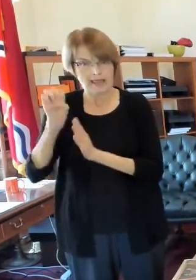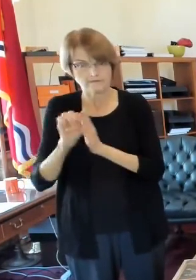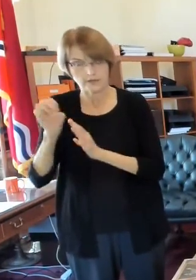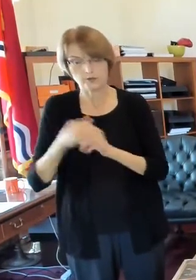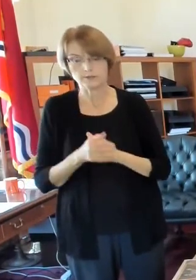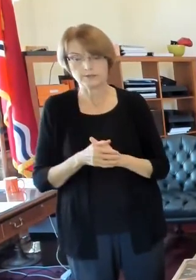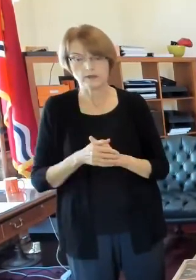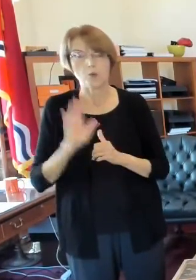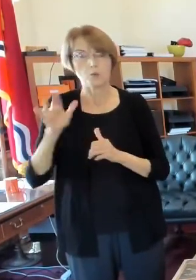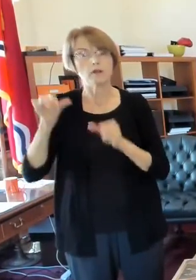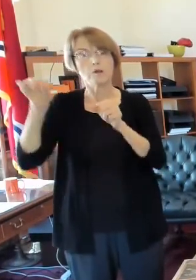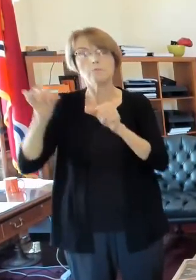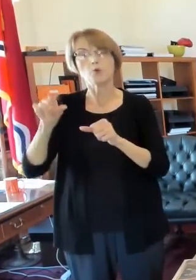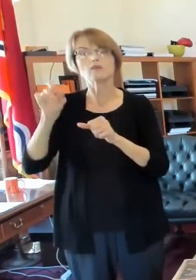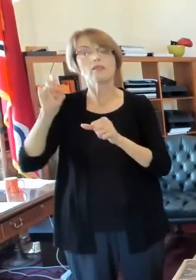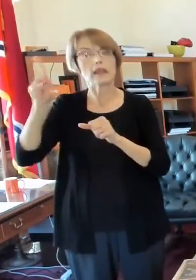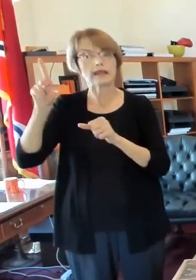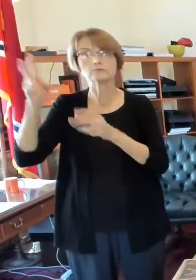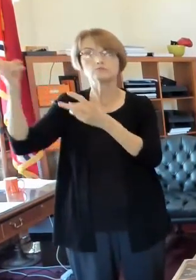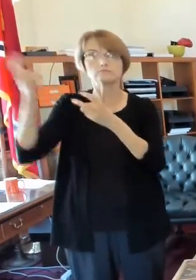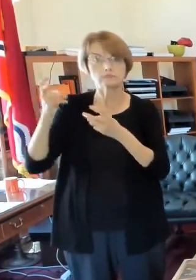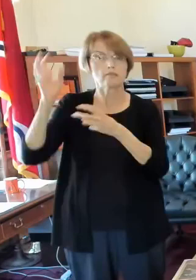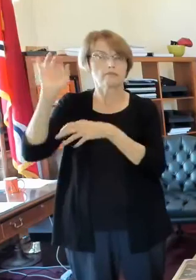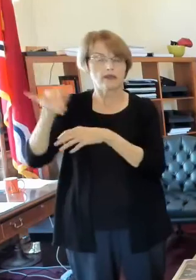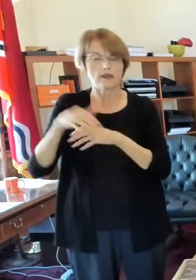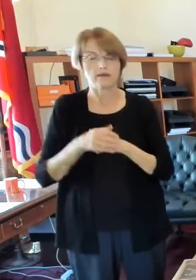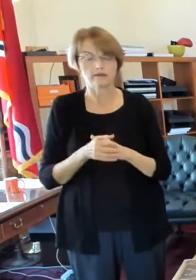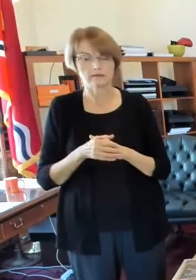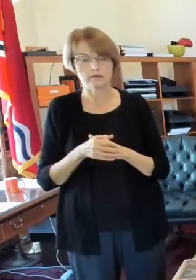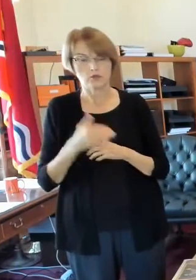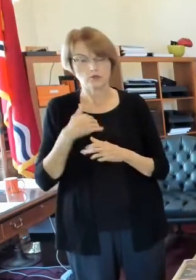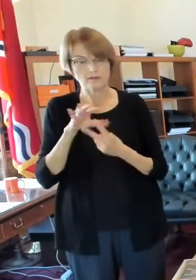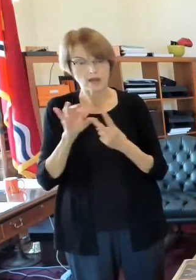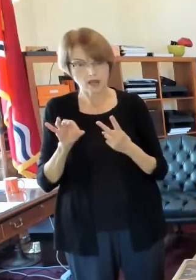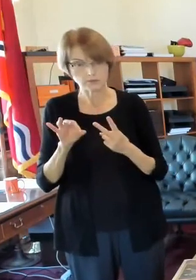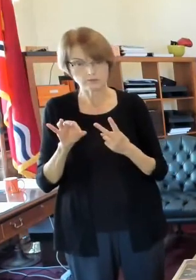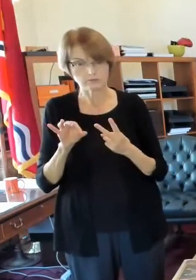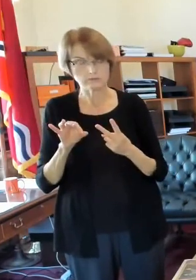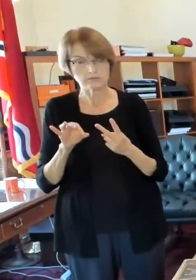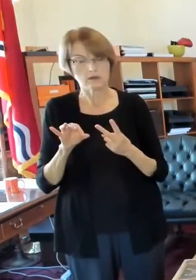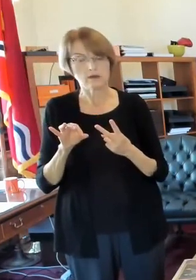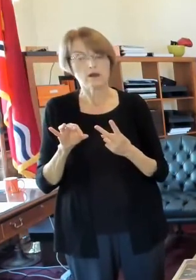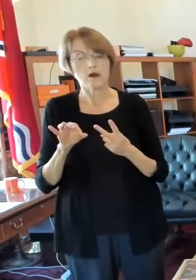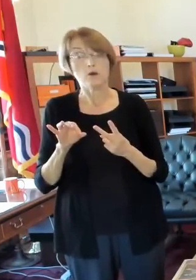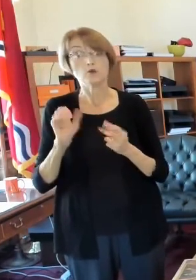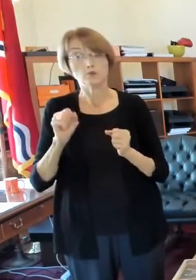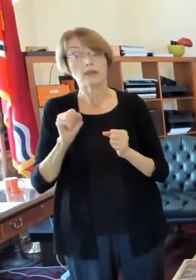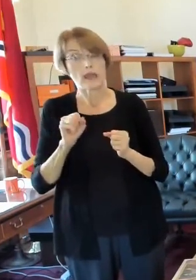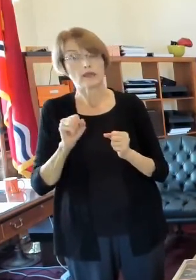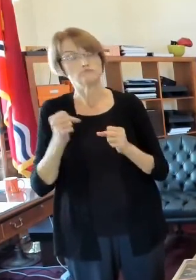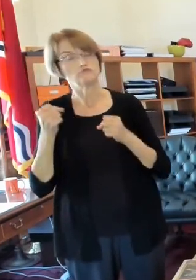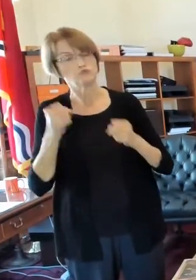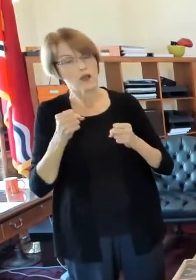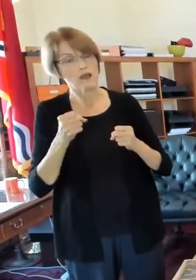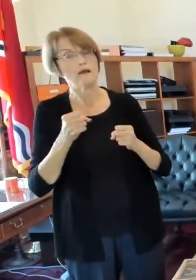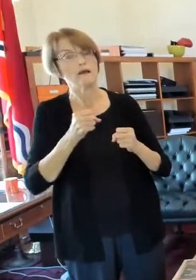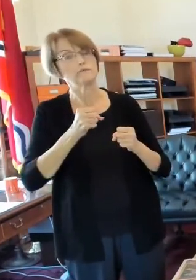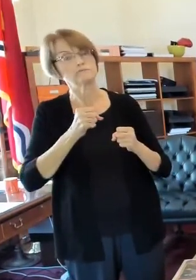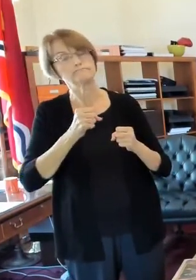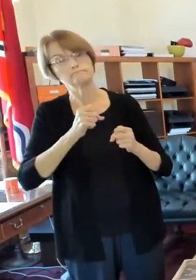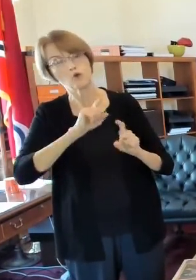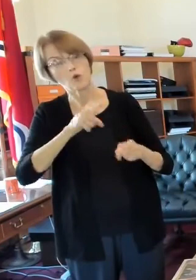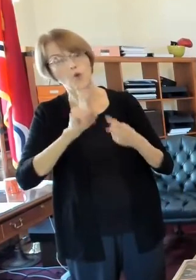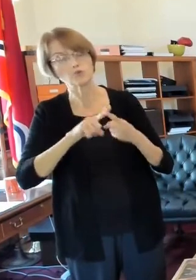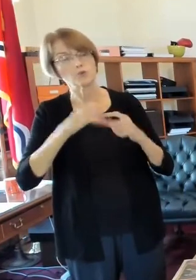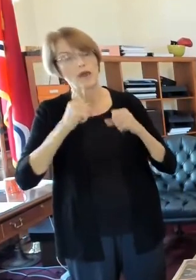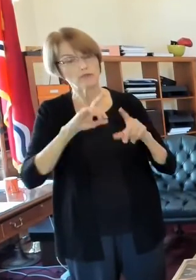couple of options. One, I think you can go to the health department, pick it up, but you may also be able to print it out,